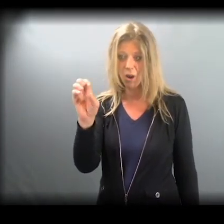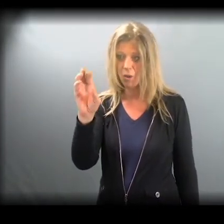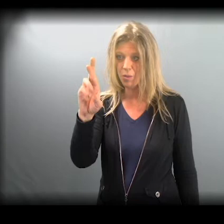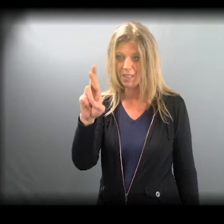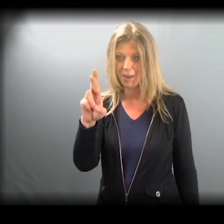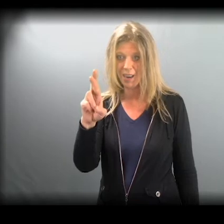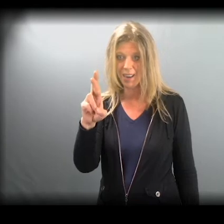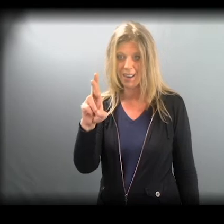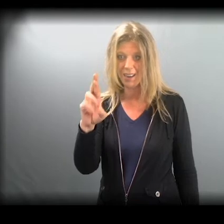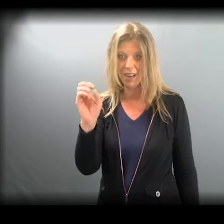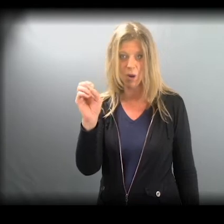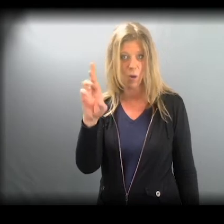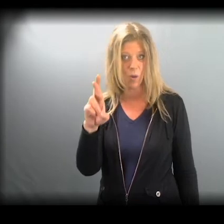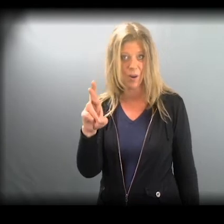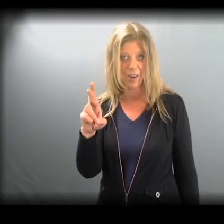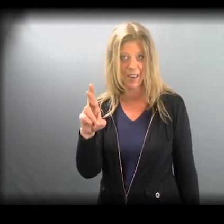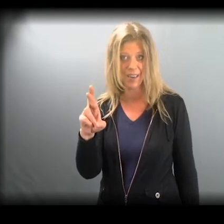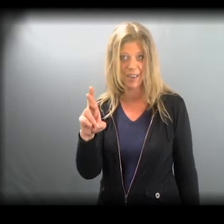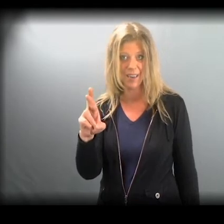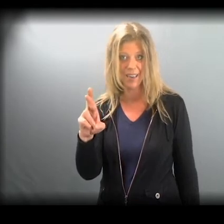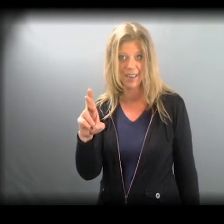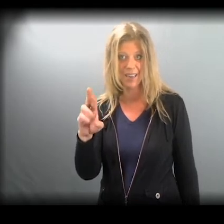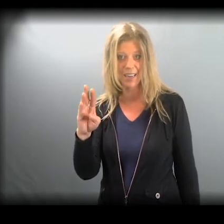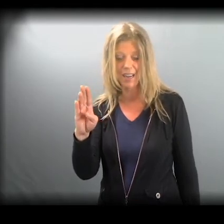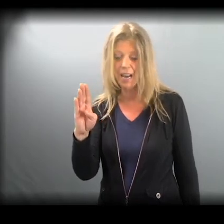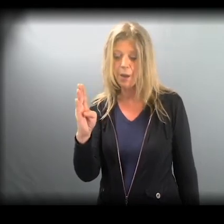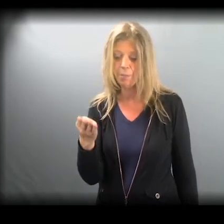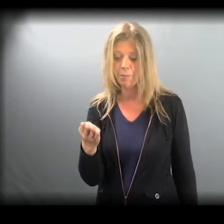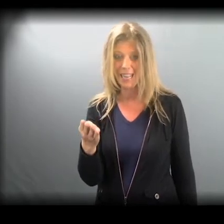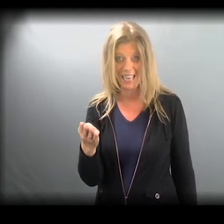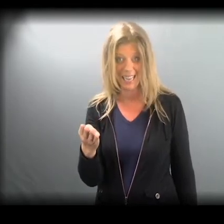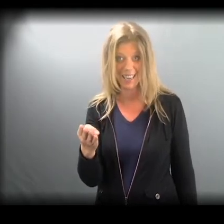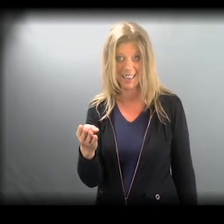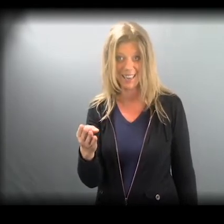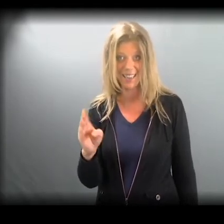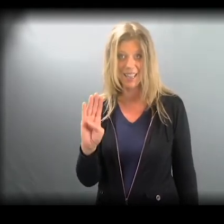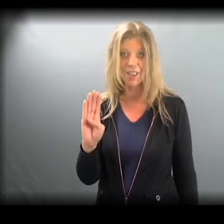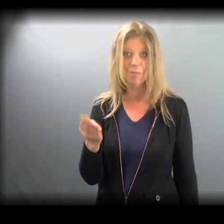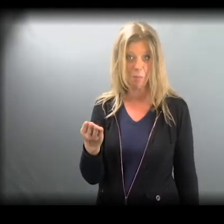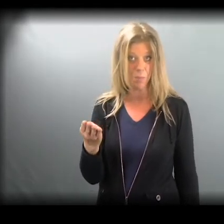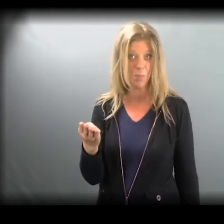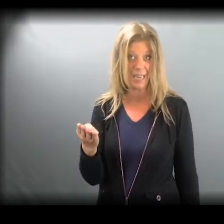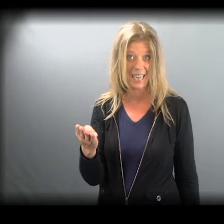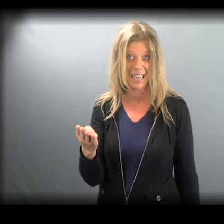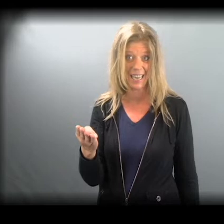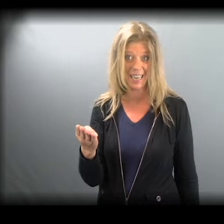O to R, or B. B,